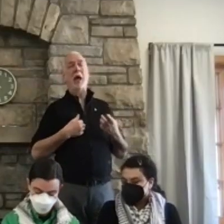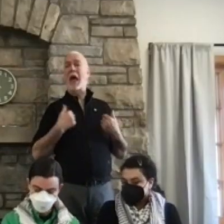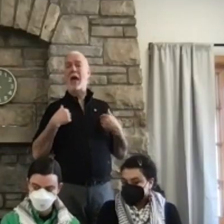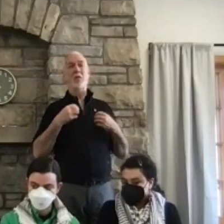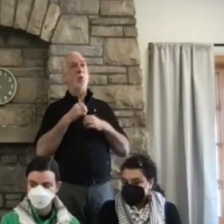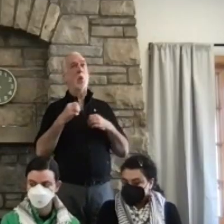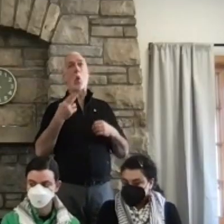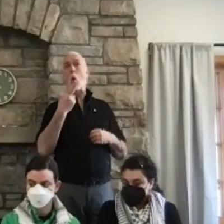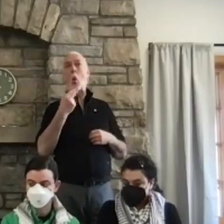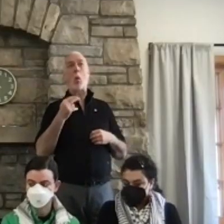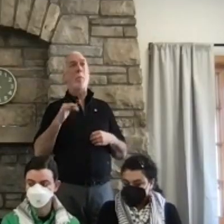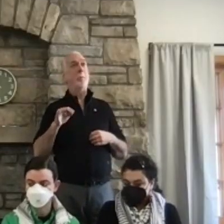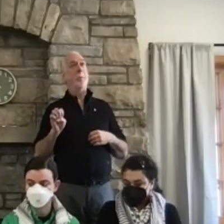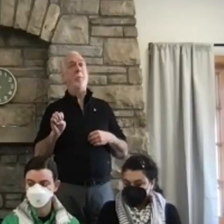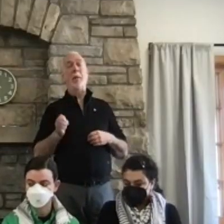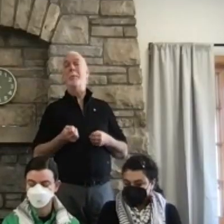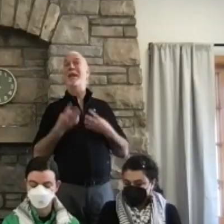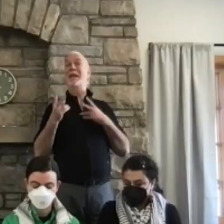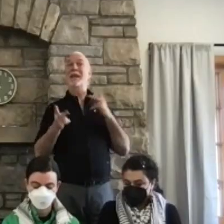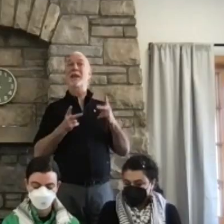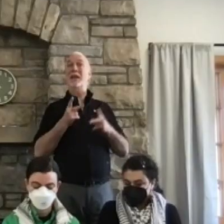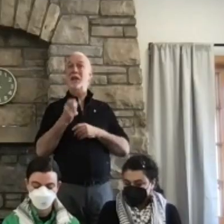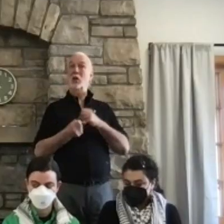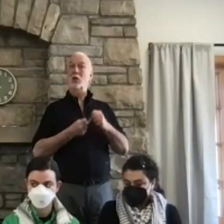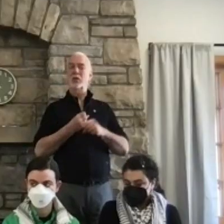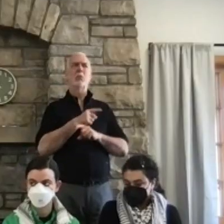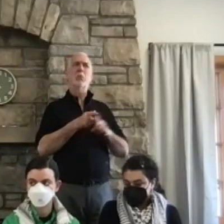like, I recognize my privilege. And when I